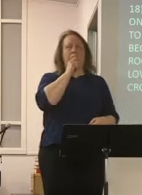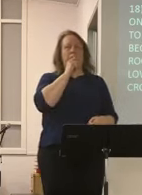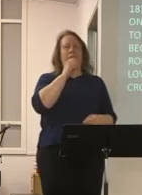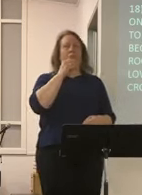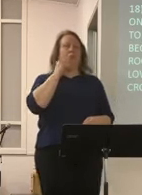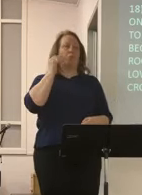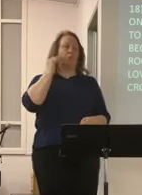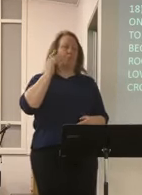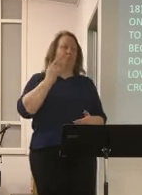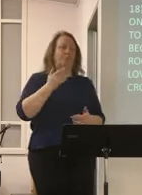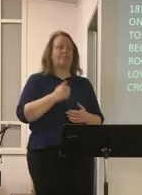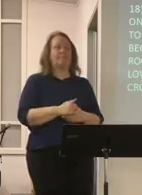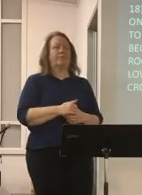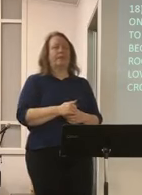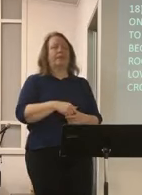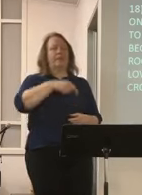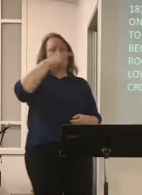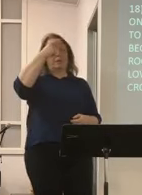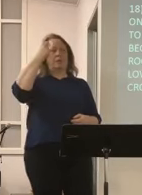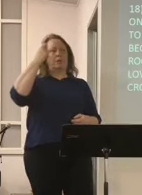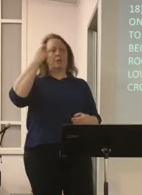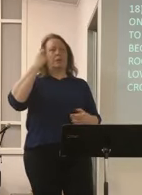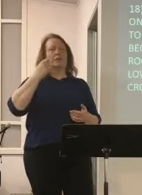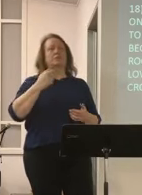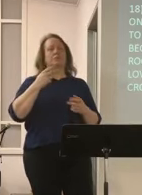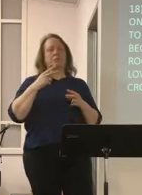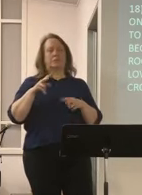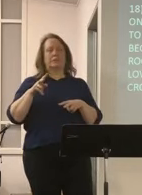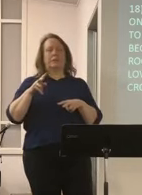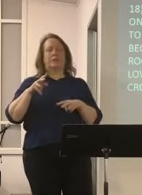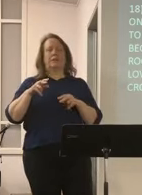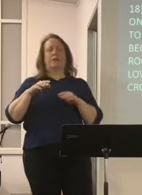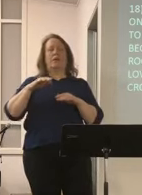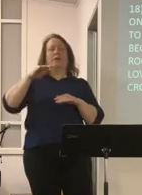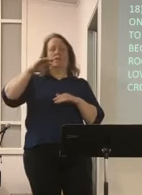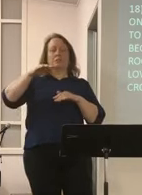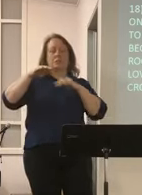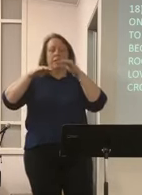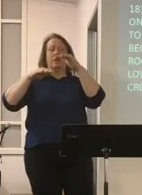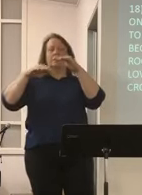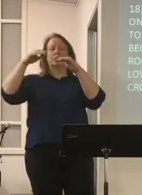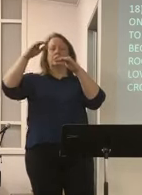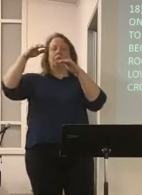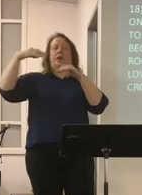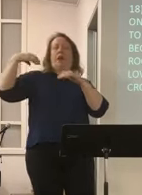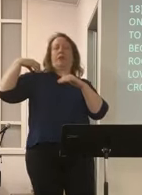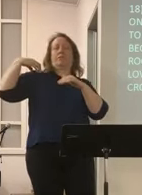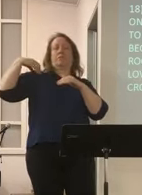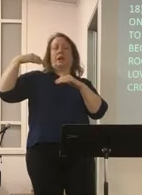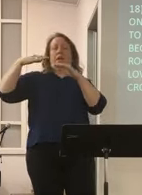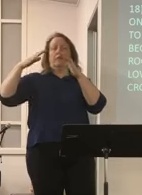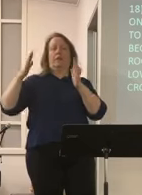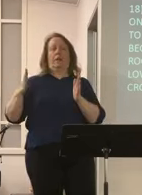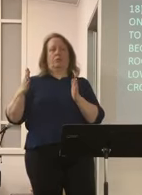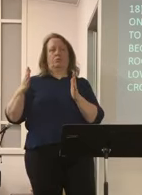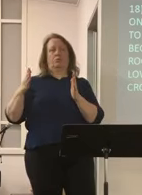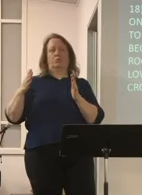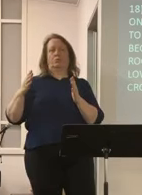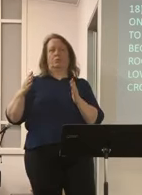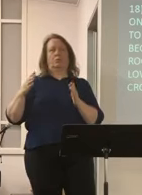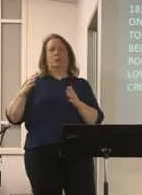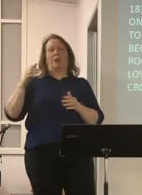residence. Because we're going to see there were stairs outside of the house, it doesn't seem like he would have been at